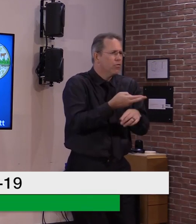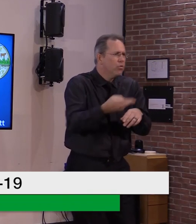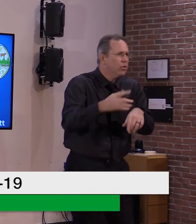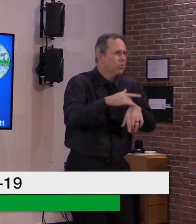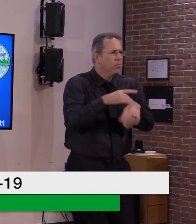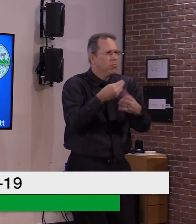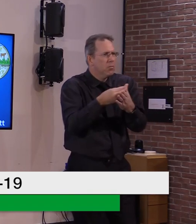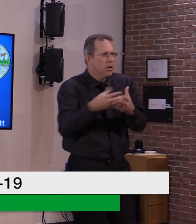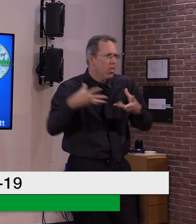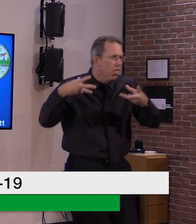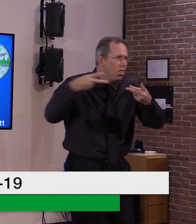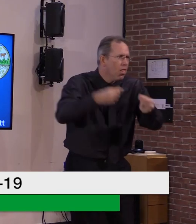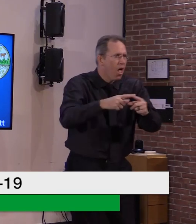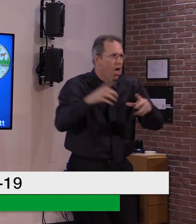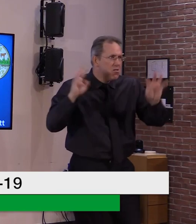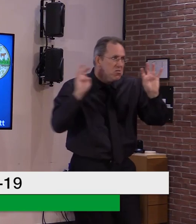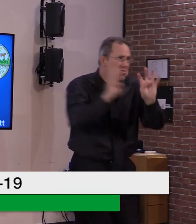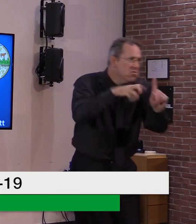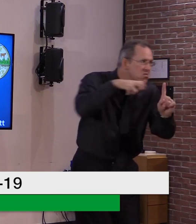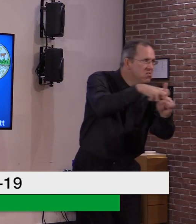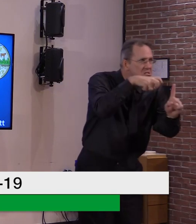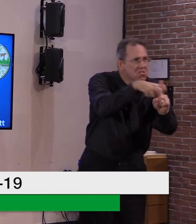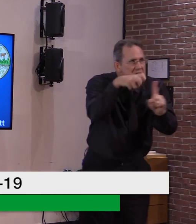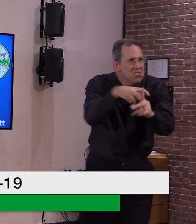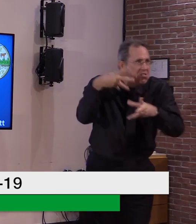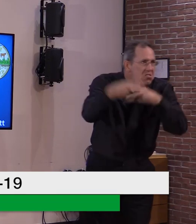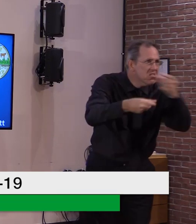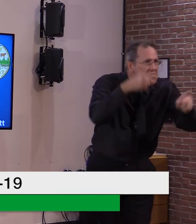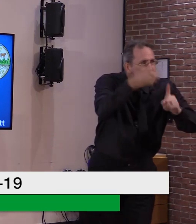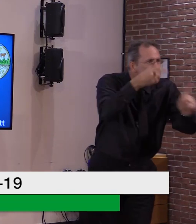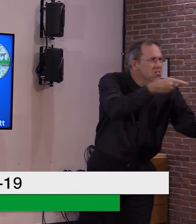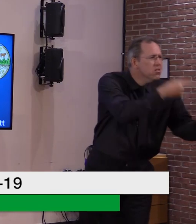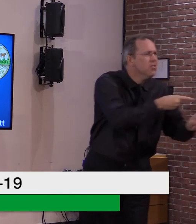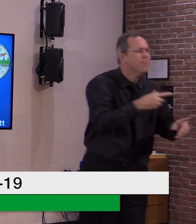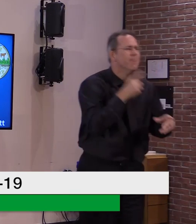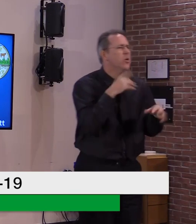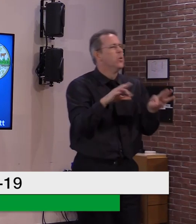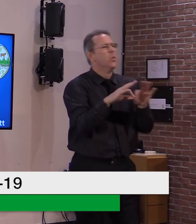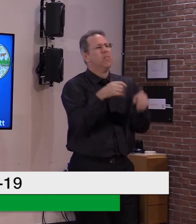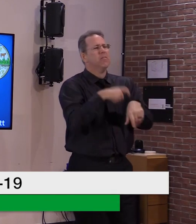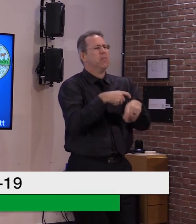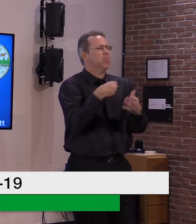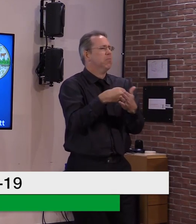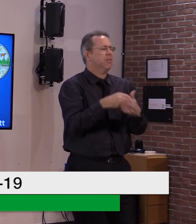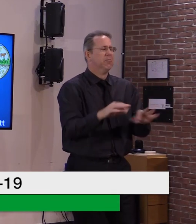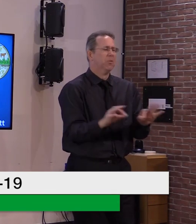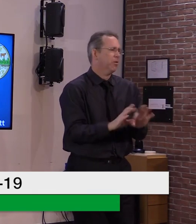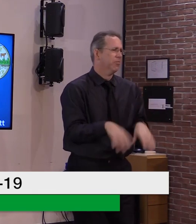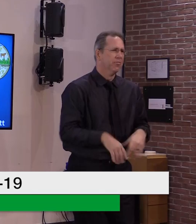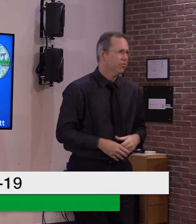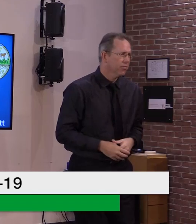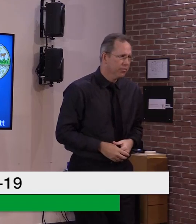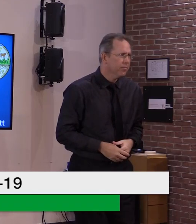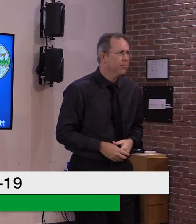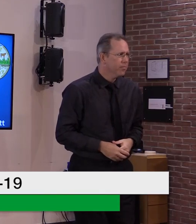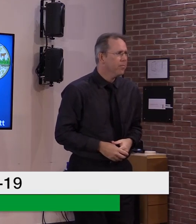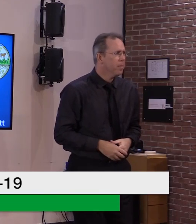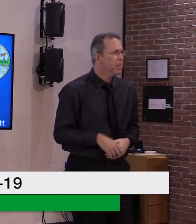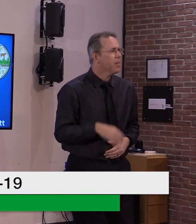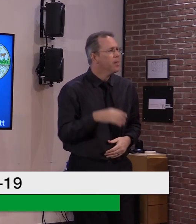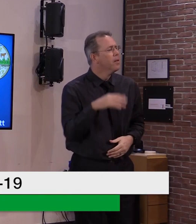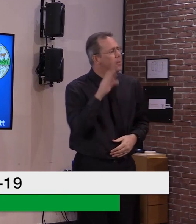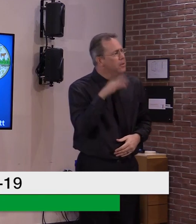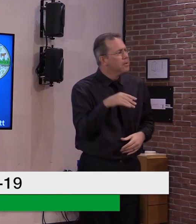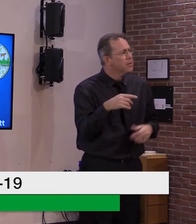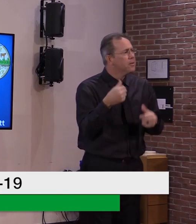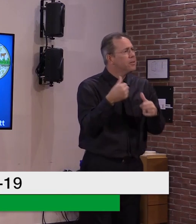so again i just just understand that these powers are are brought and this is